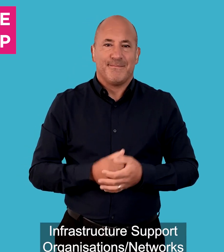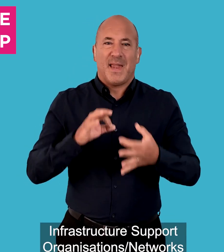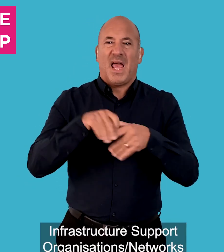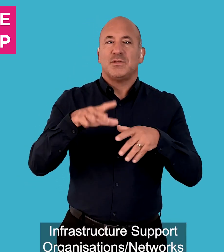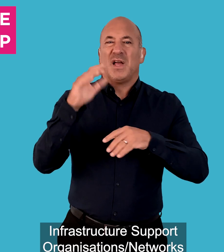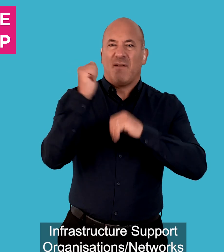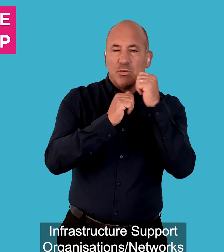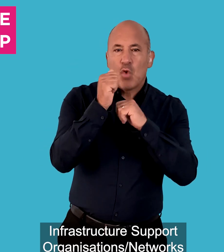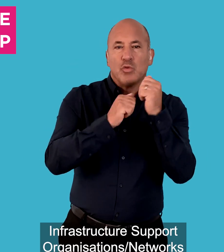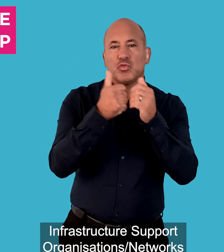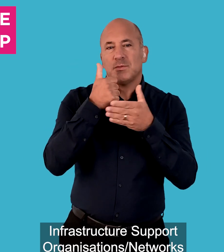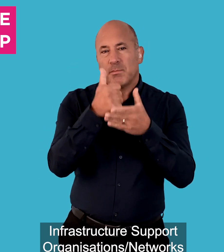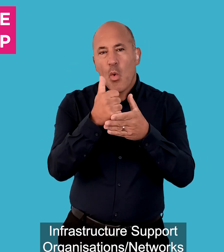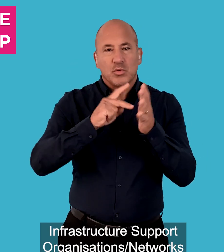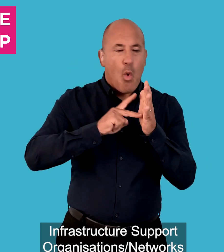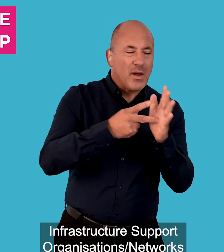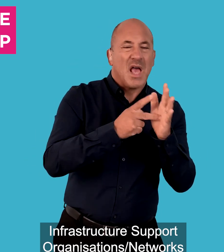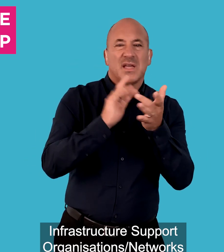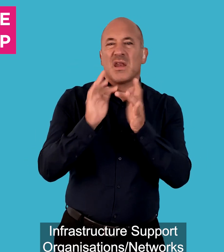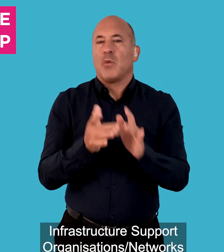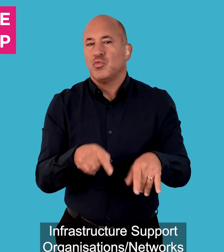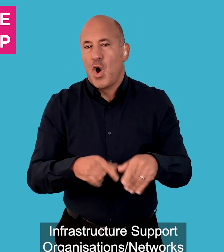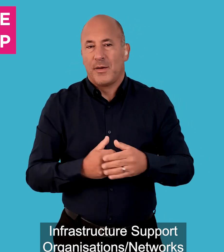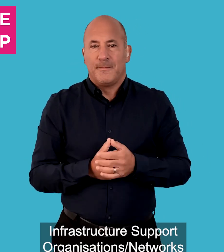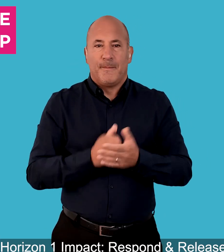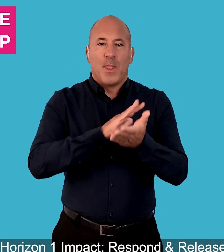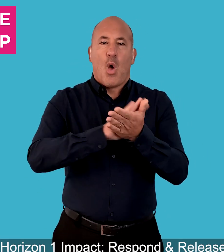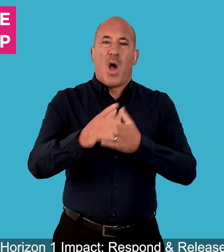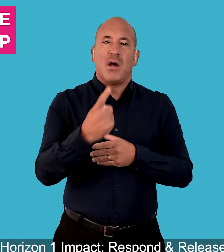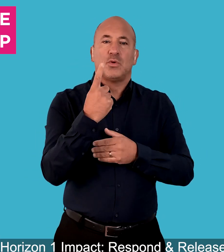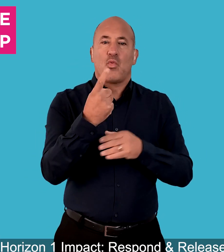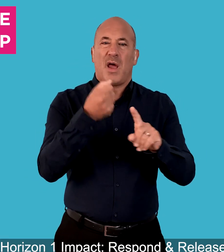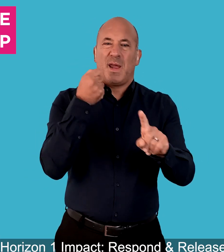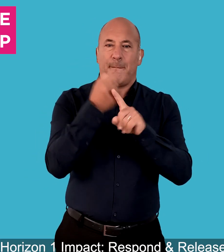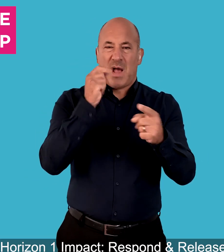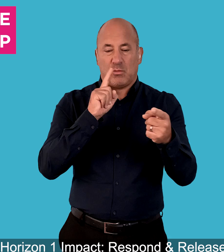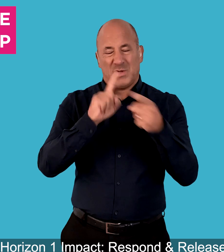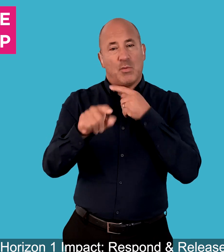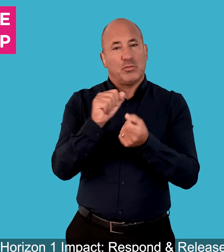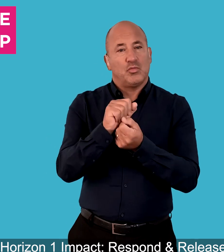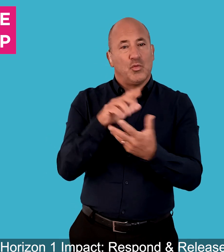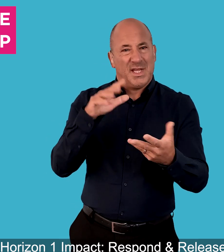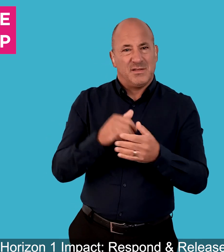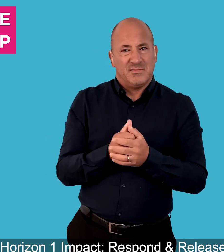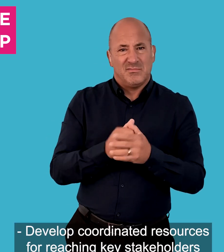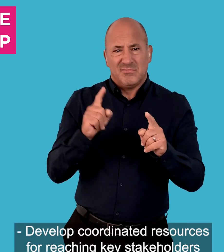applicable. Infrastructure support organisations/networks. Horizon 1 impact, respond and